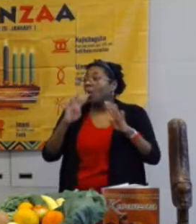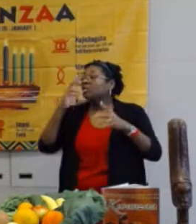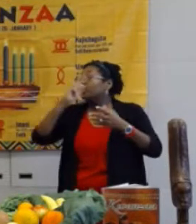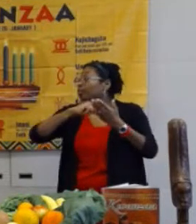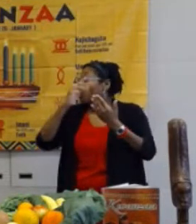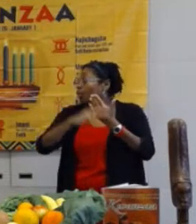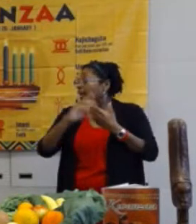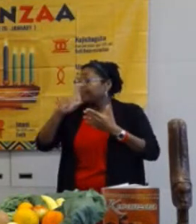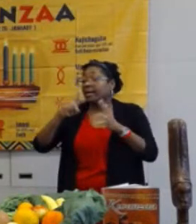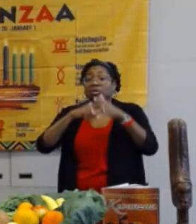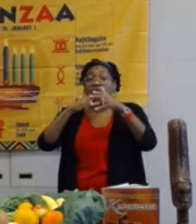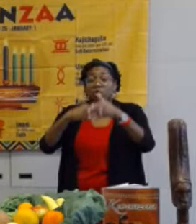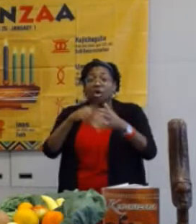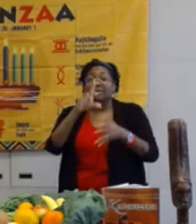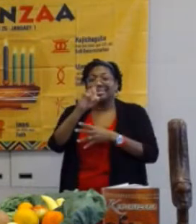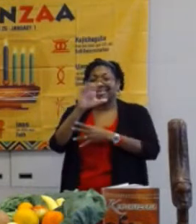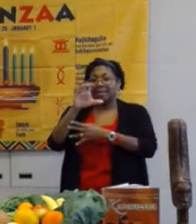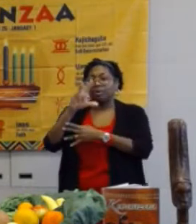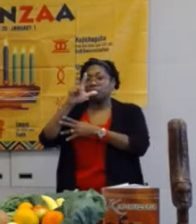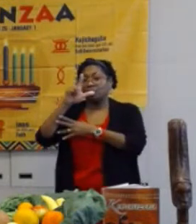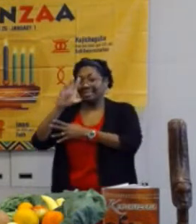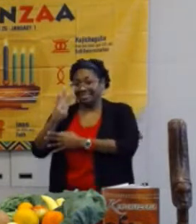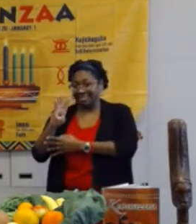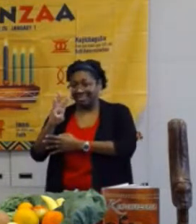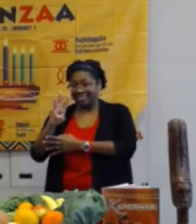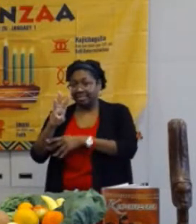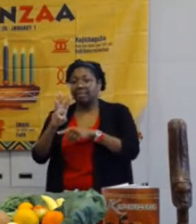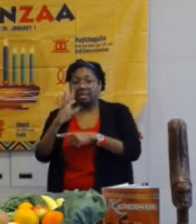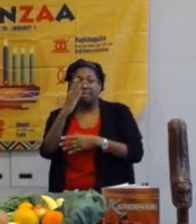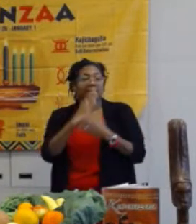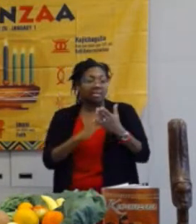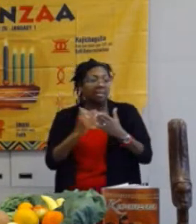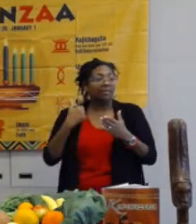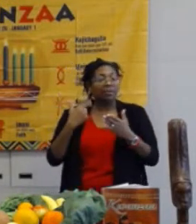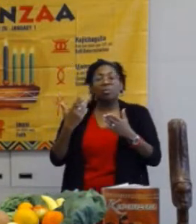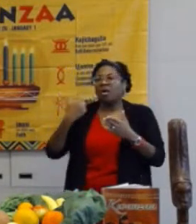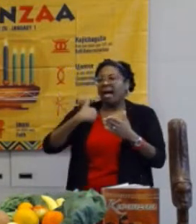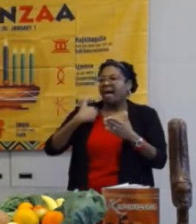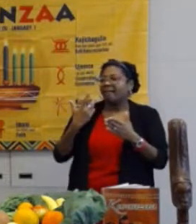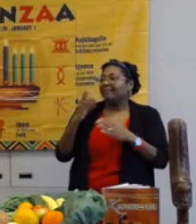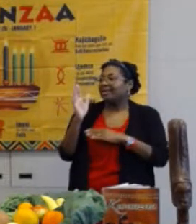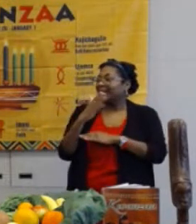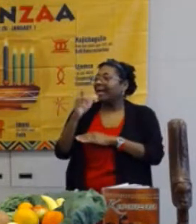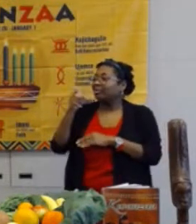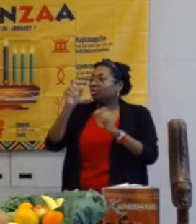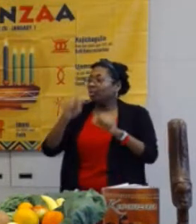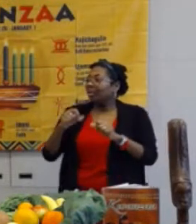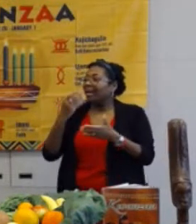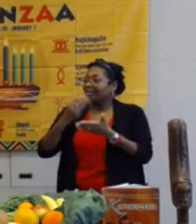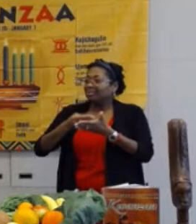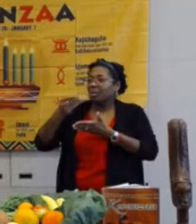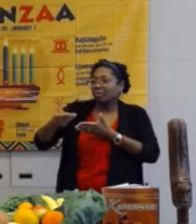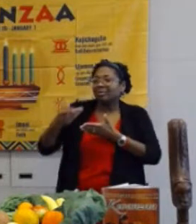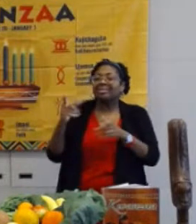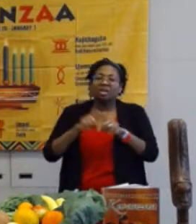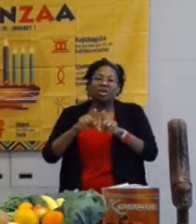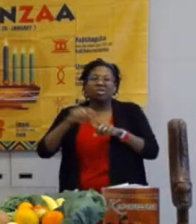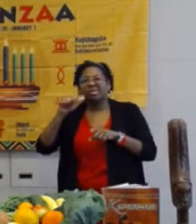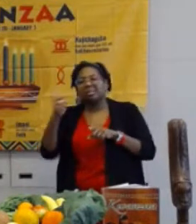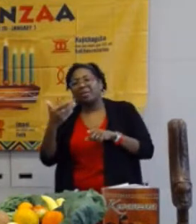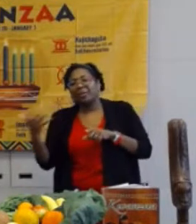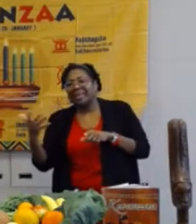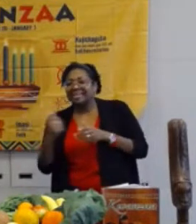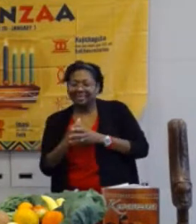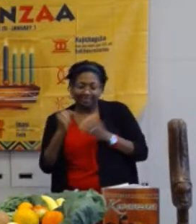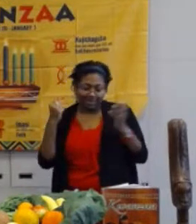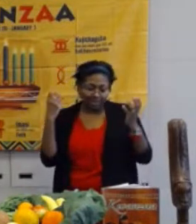be starting December 26th. And some of our vendors will have flags that you'll be able to purchase, as well as other things. Okay.